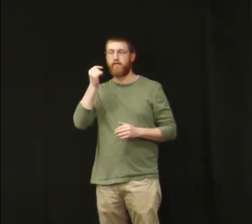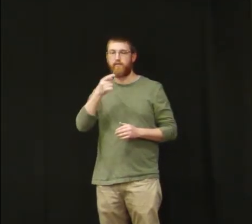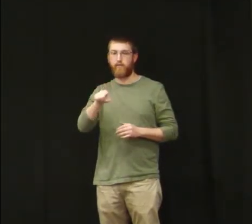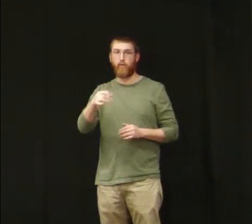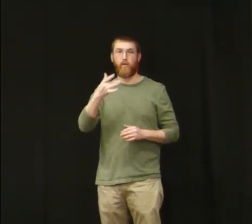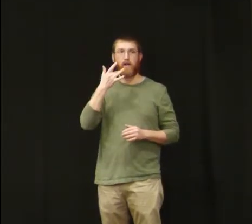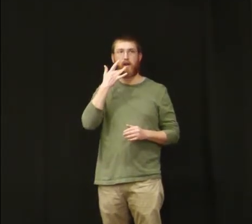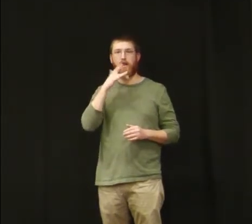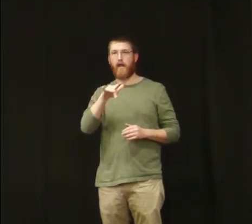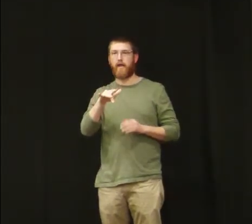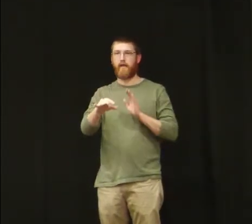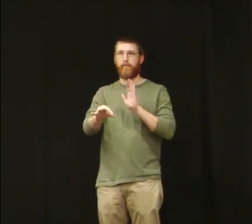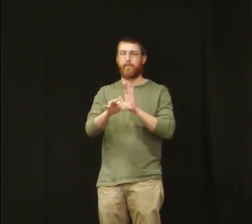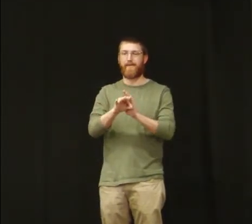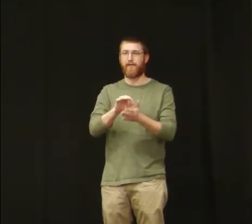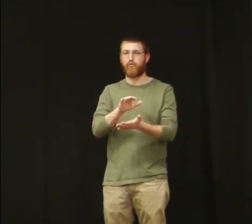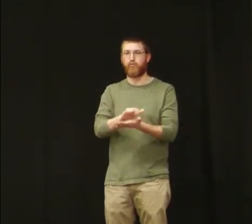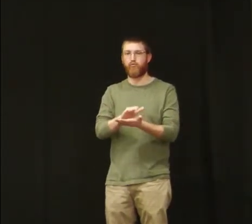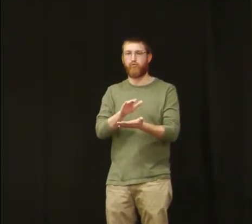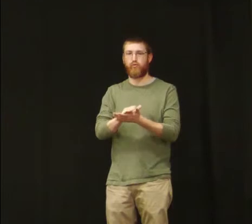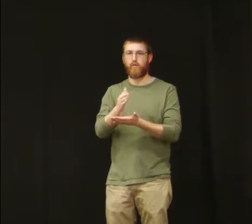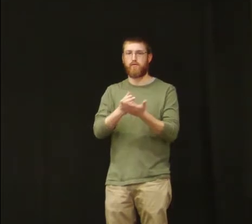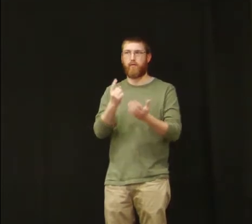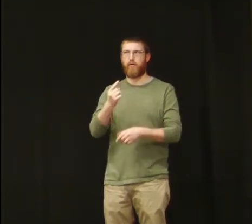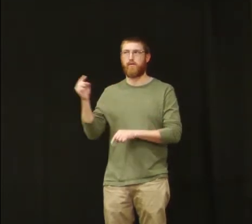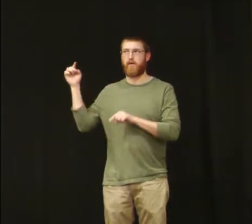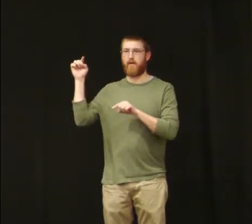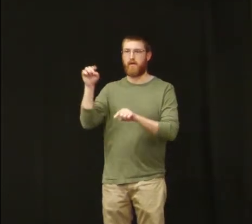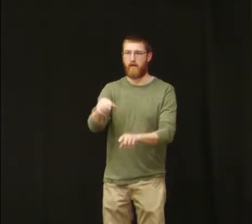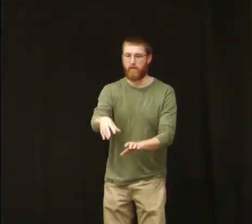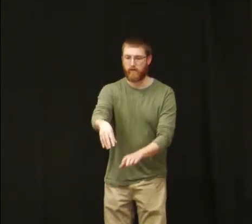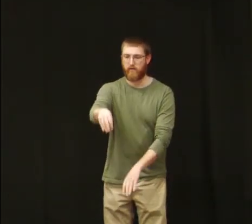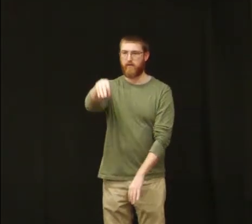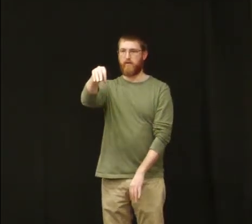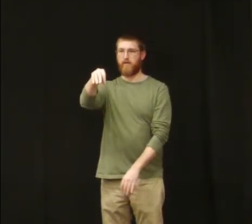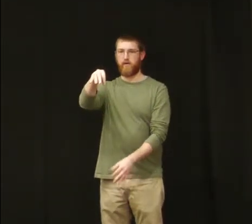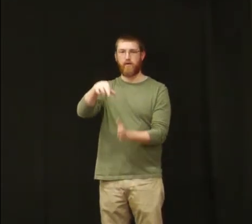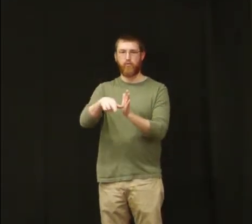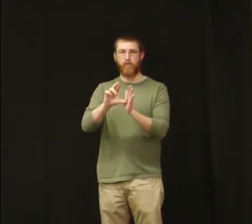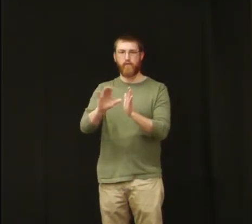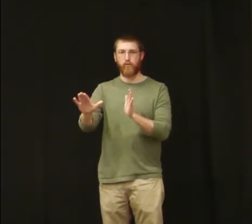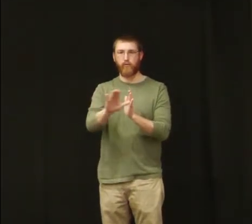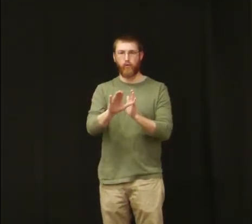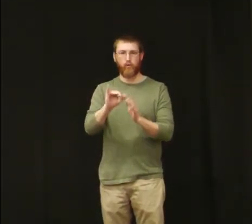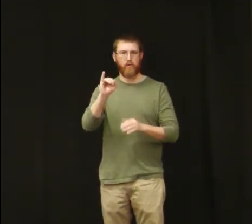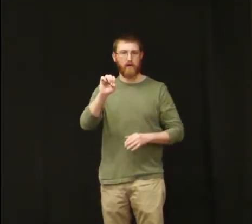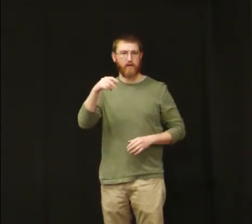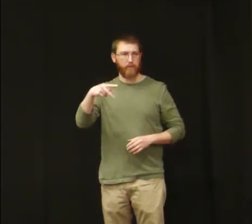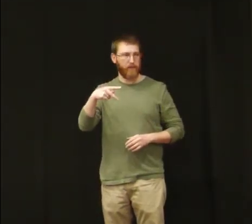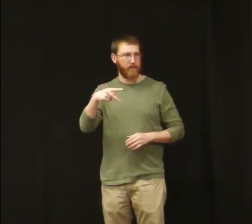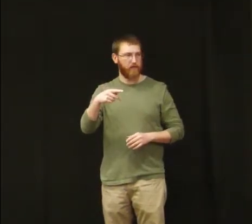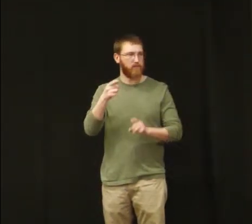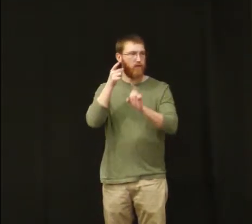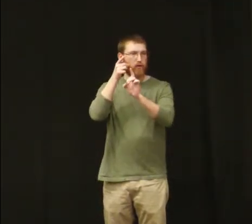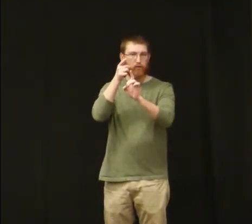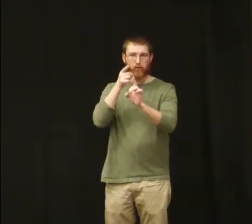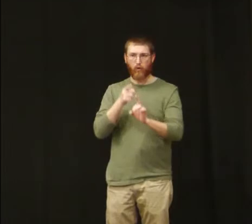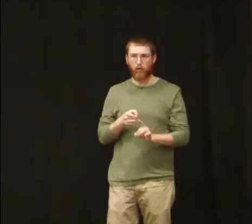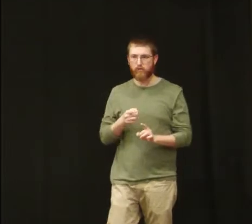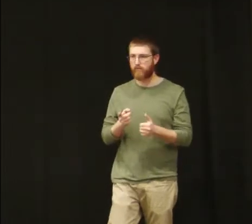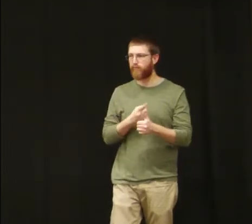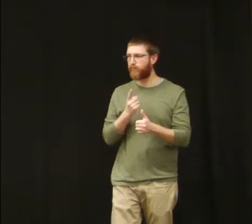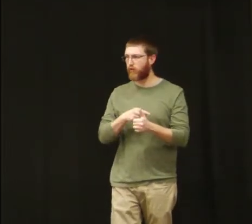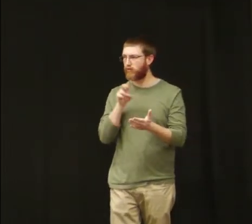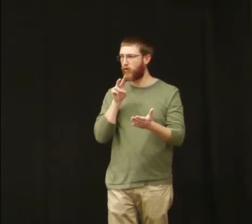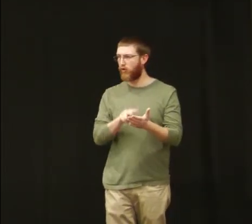lucky winner, the lucky chosen one, and somebody's coming to review yours, they would look at your goals first, and then they're going to go